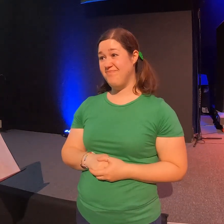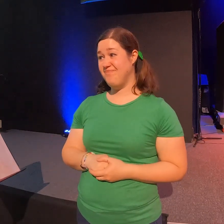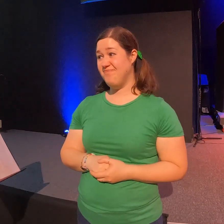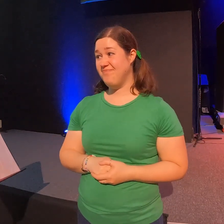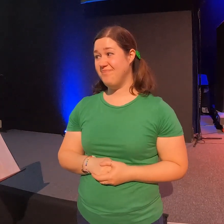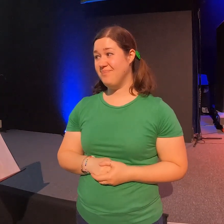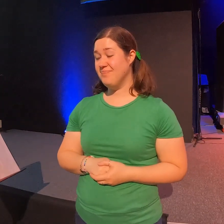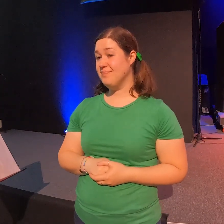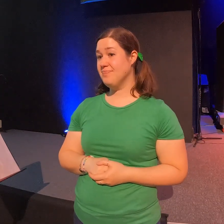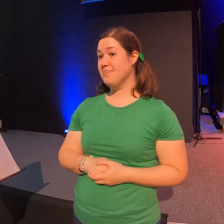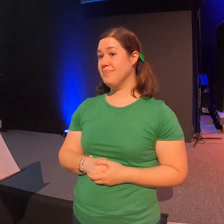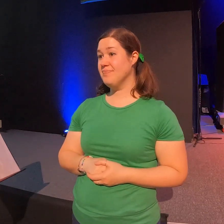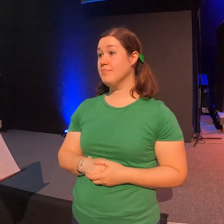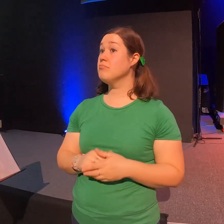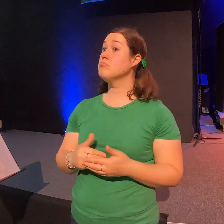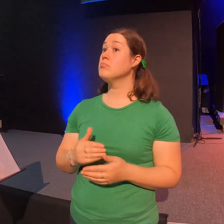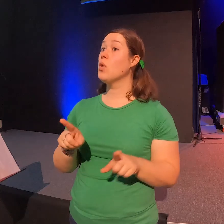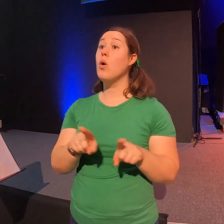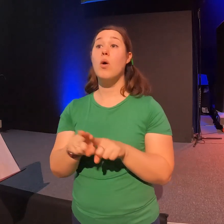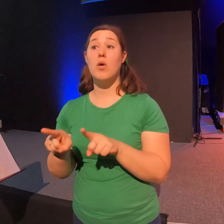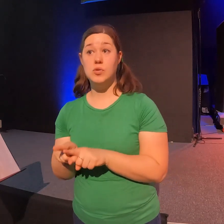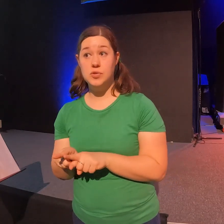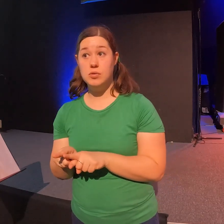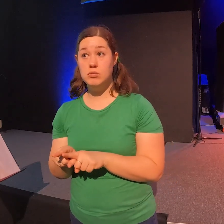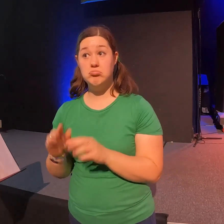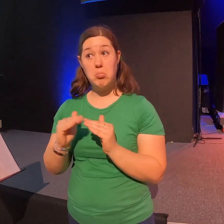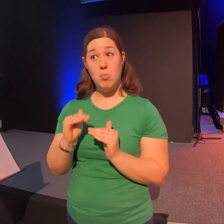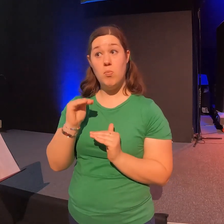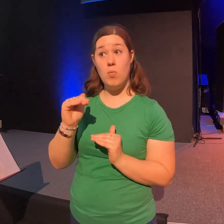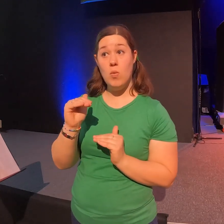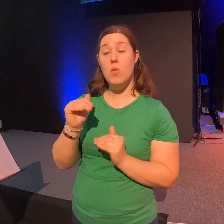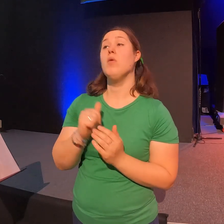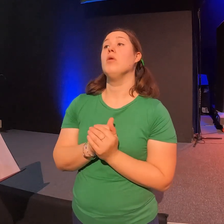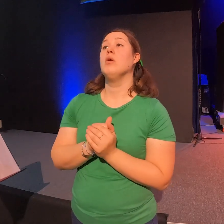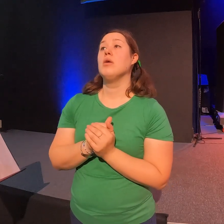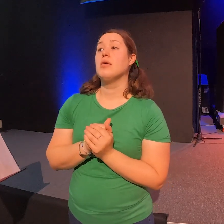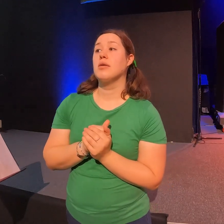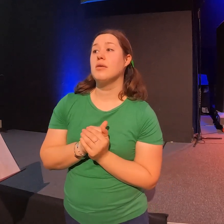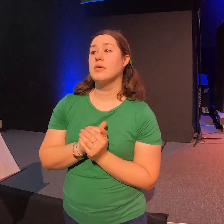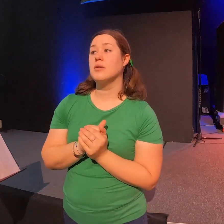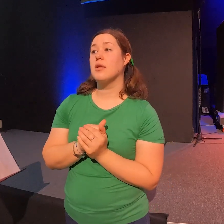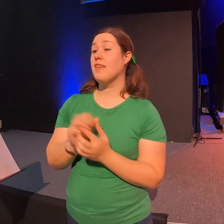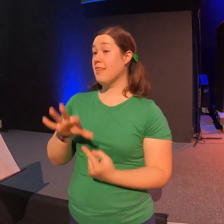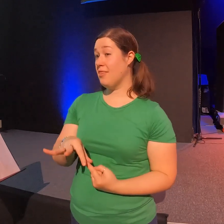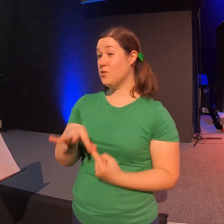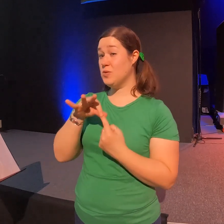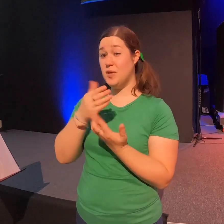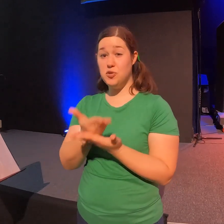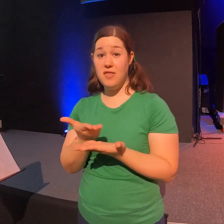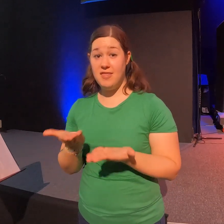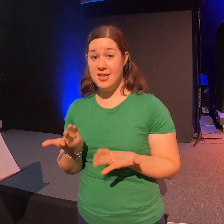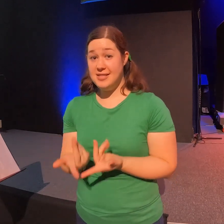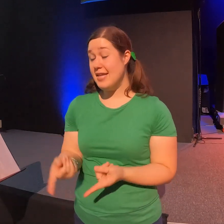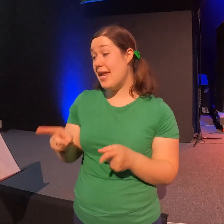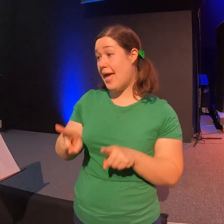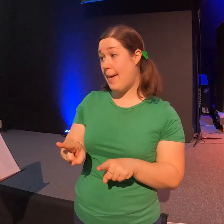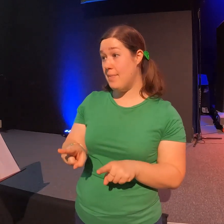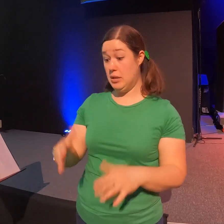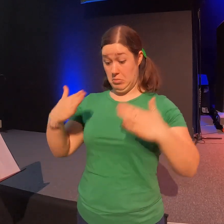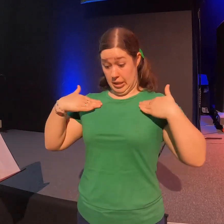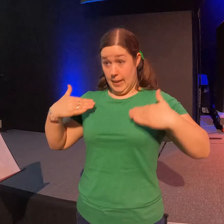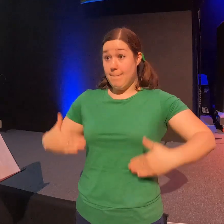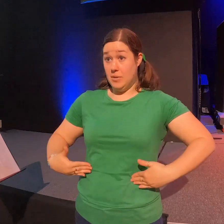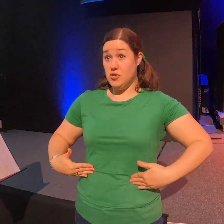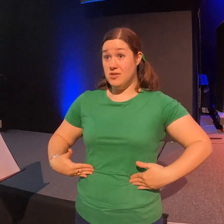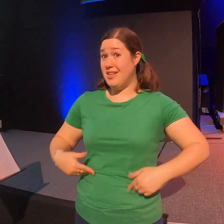What's more, and I know many of you know this, what's more is that there are special things that occur in person that